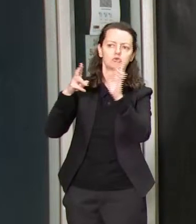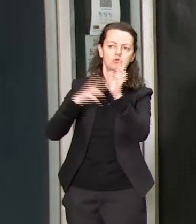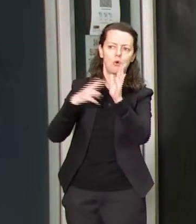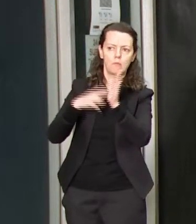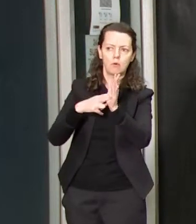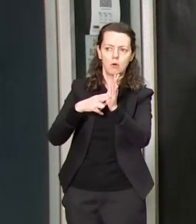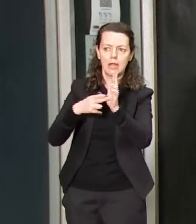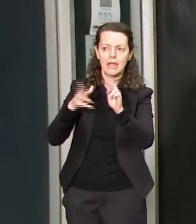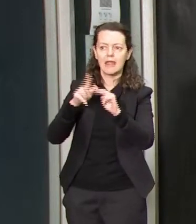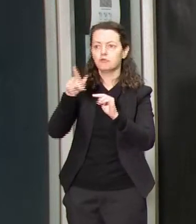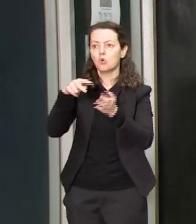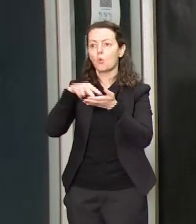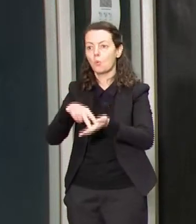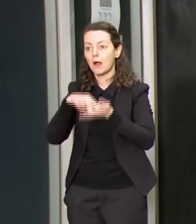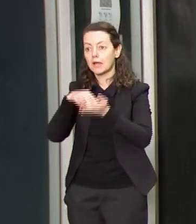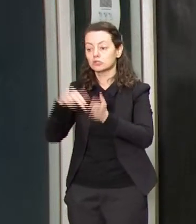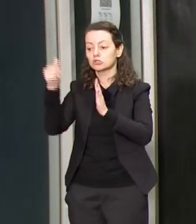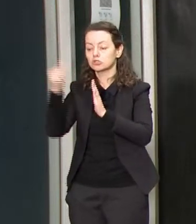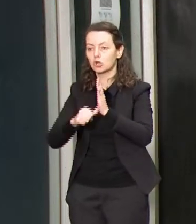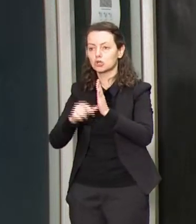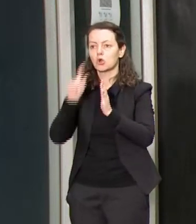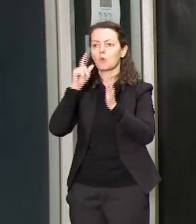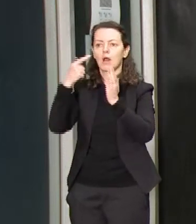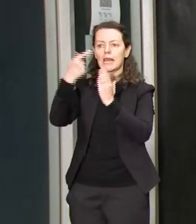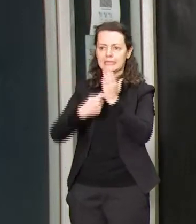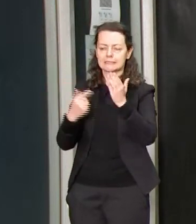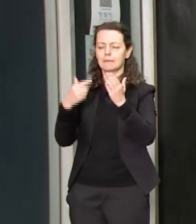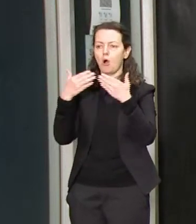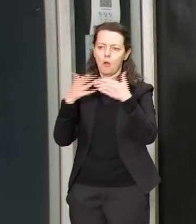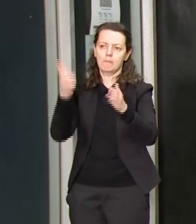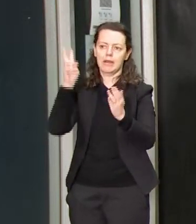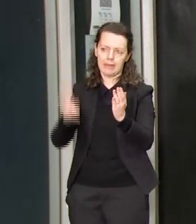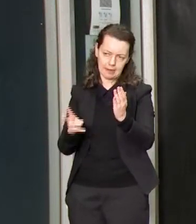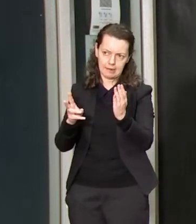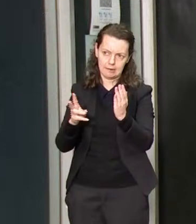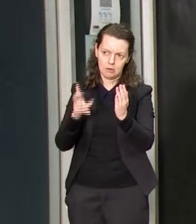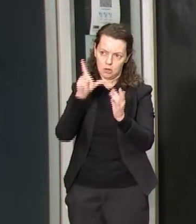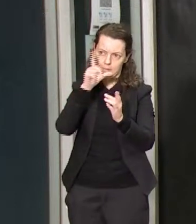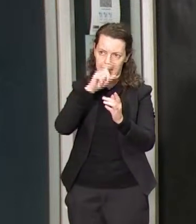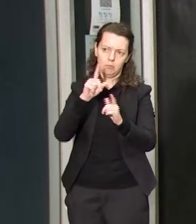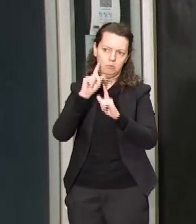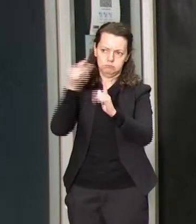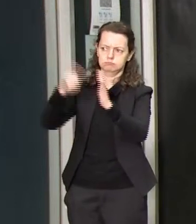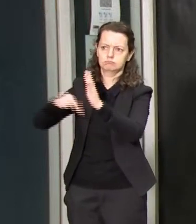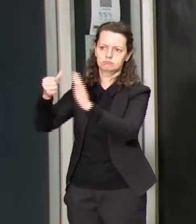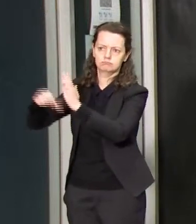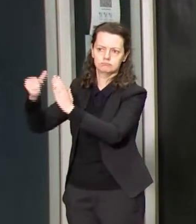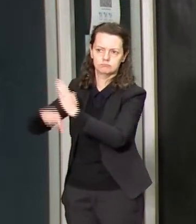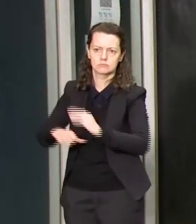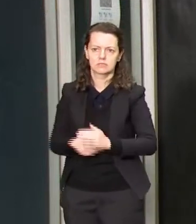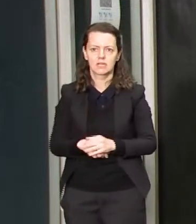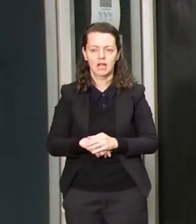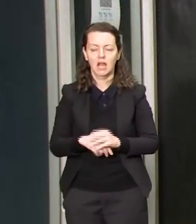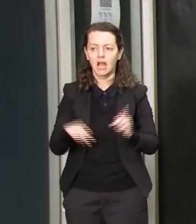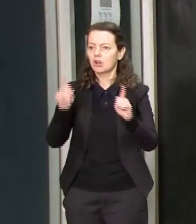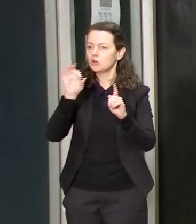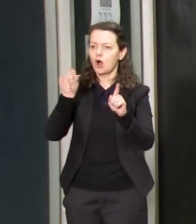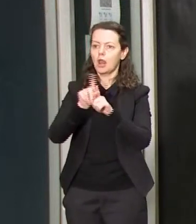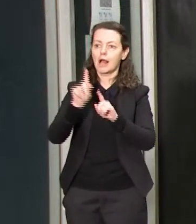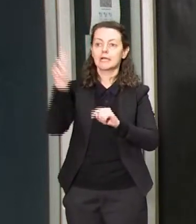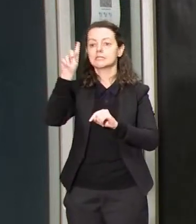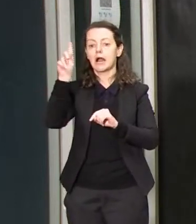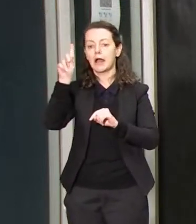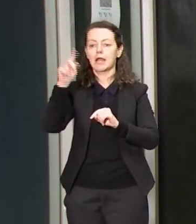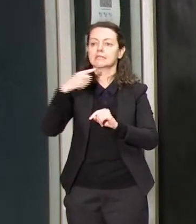lists, giving Victorians certainty that they'll get the care that they need. It is not as simple as flicking a switch.